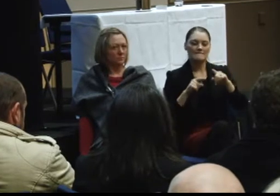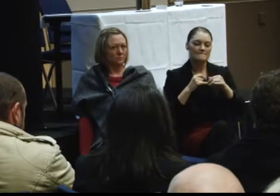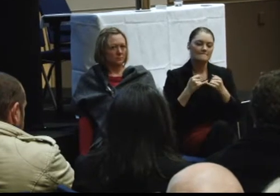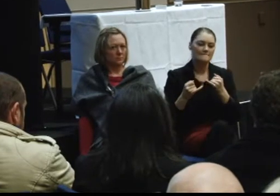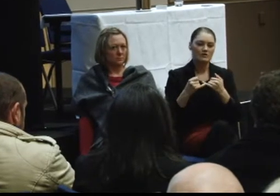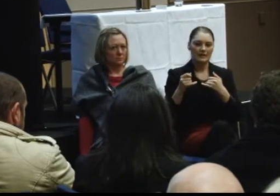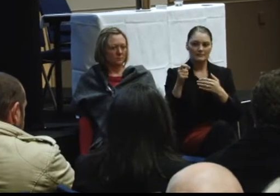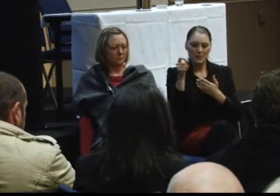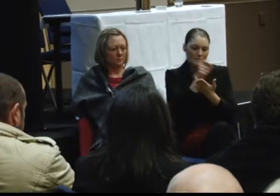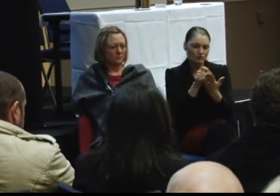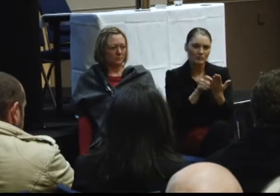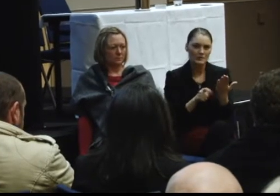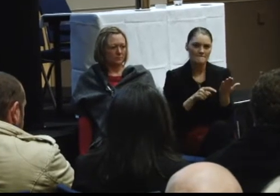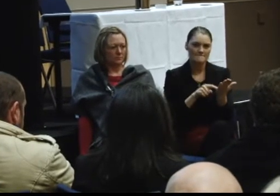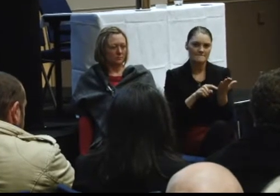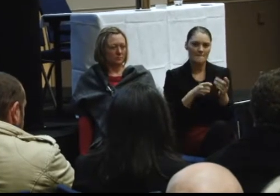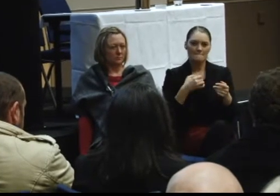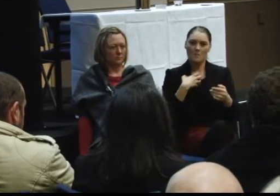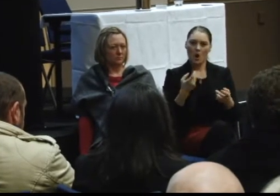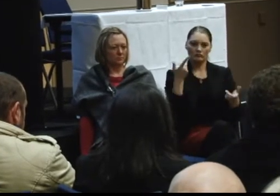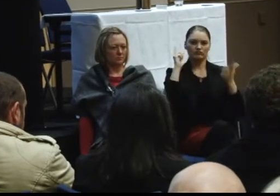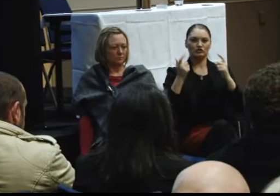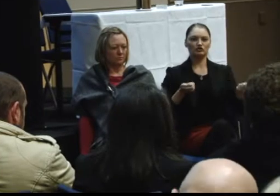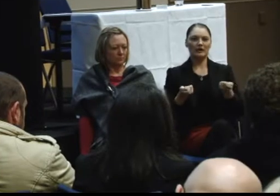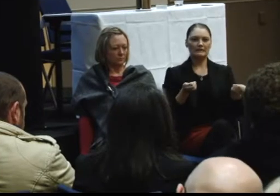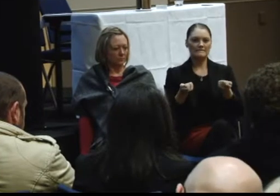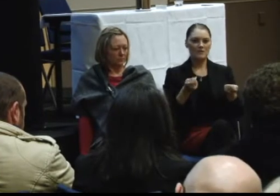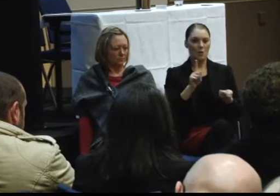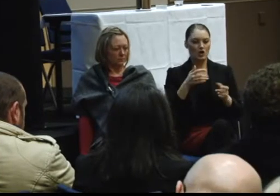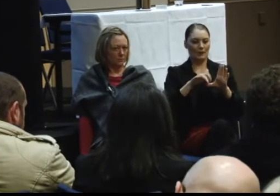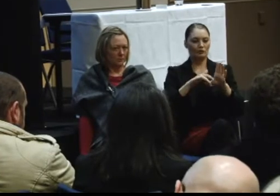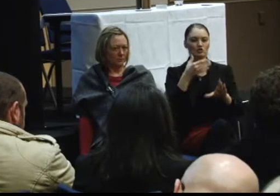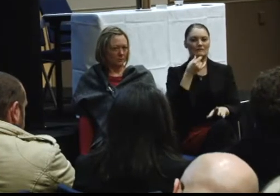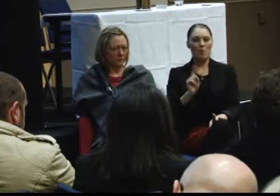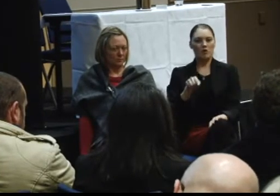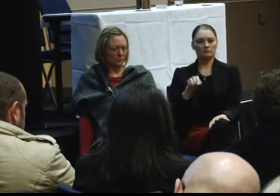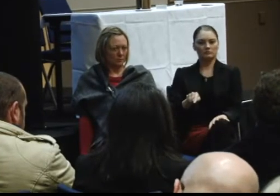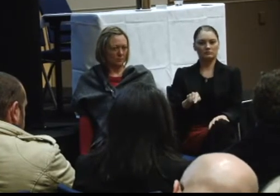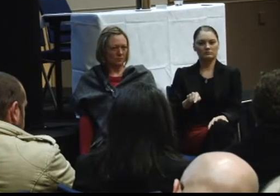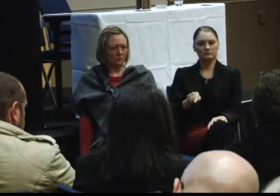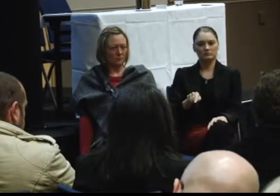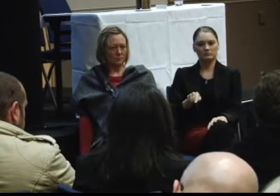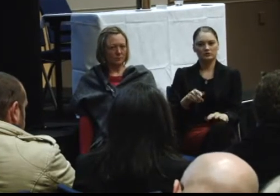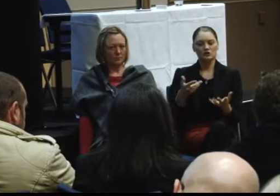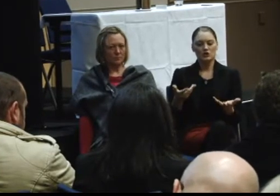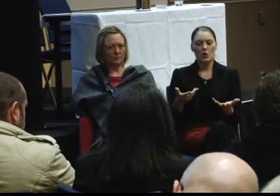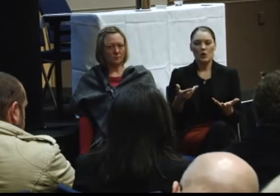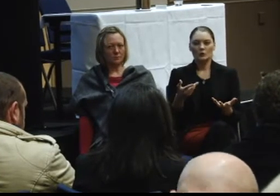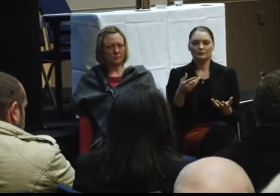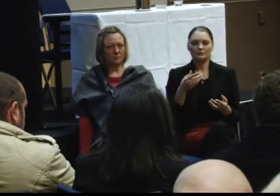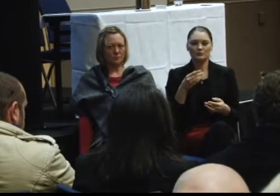prescriptive and more directive in what the computer will be used for. So in the